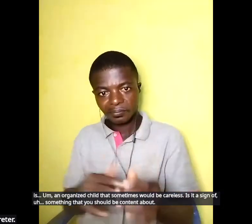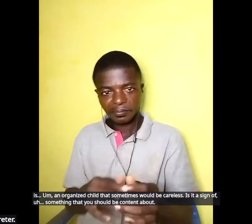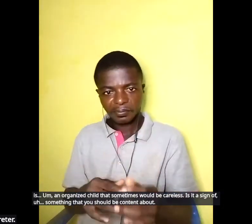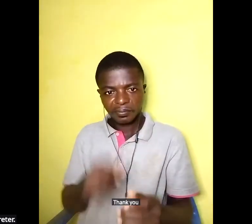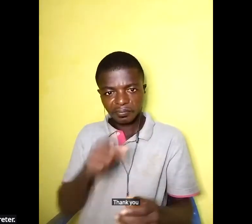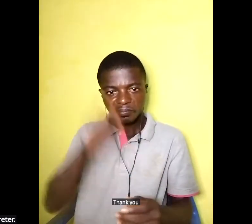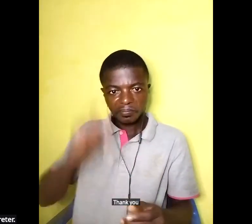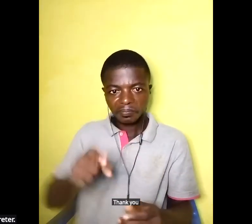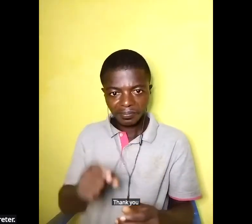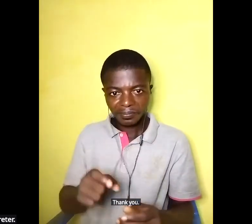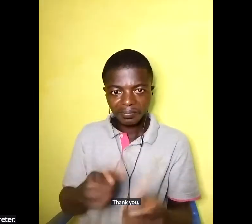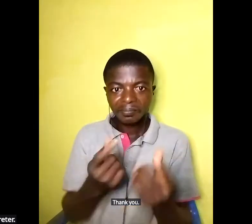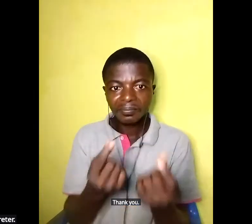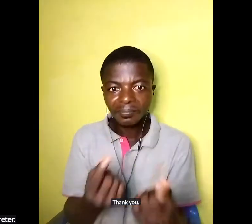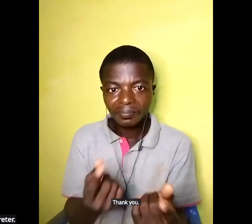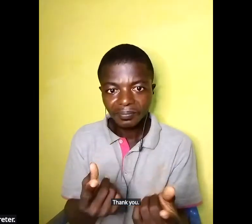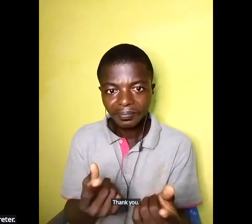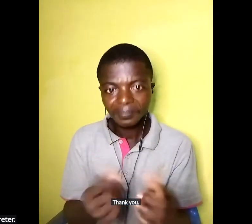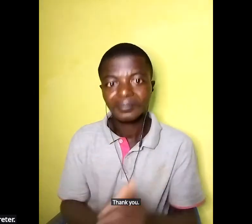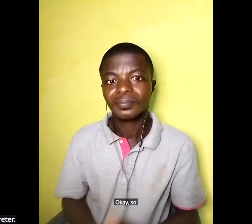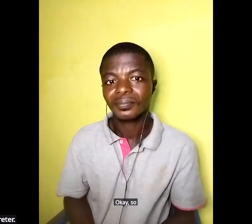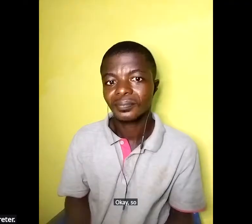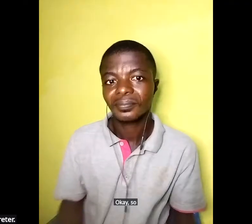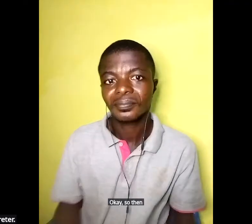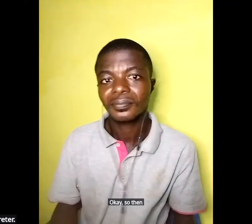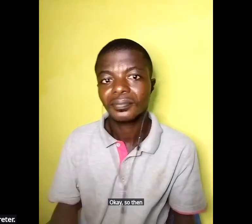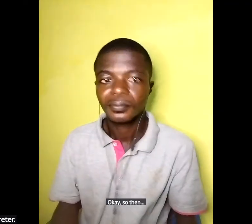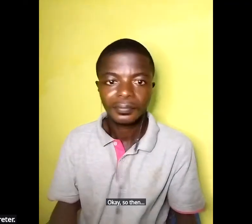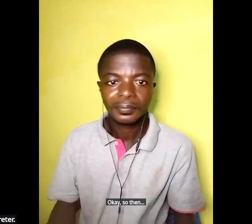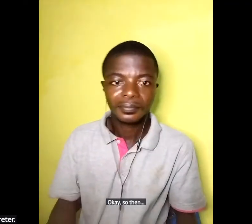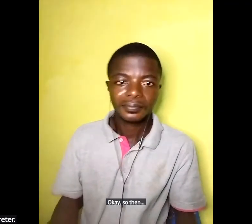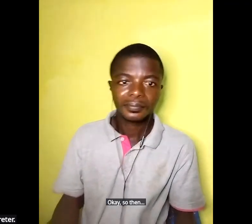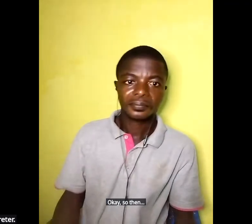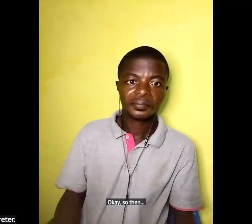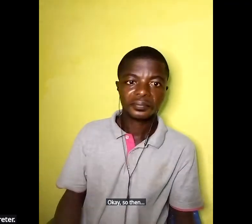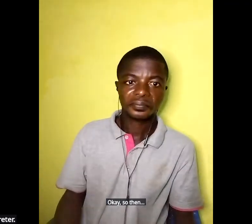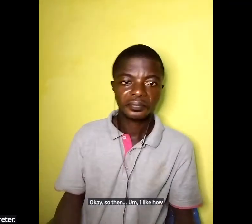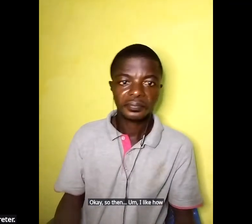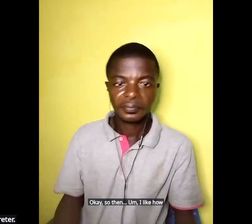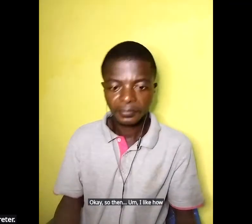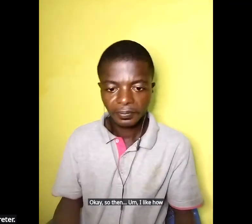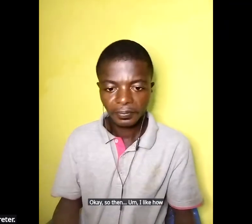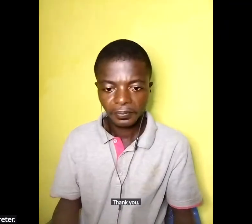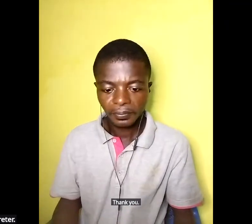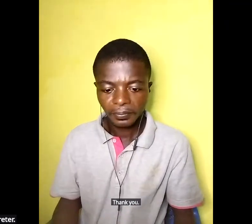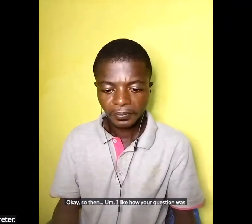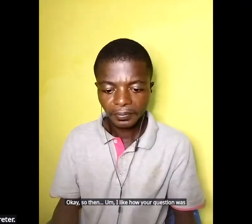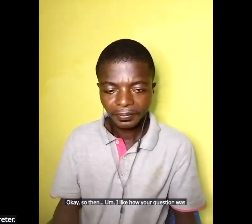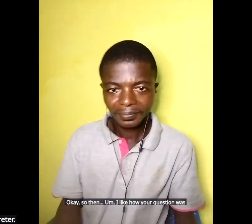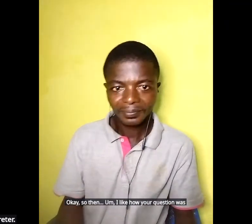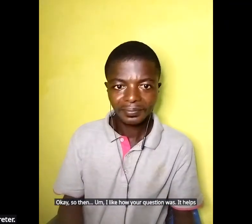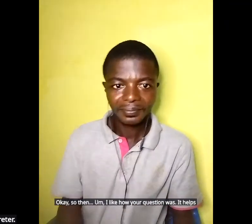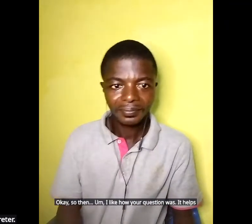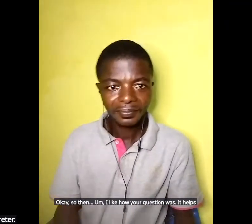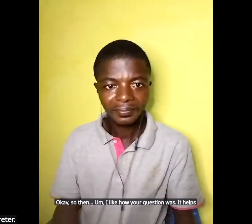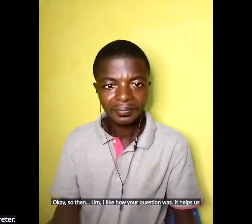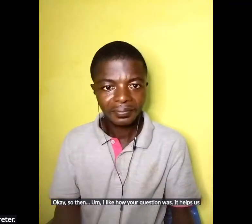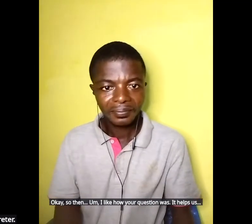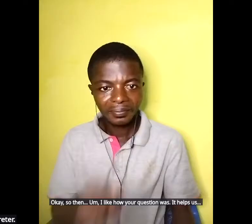you. Okay, so then I like how short your question was. It helps